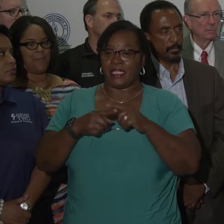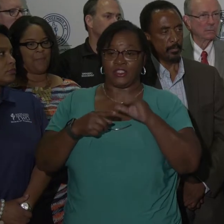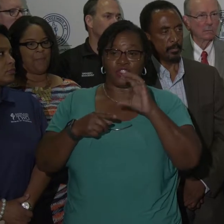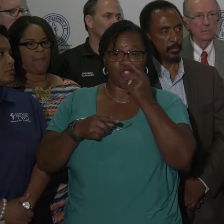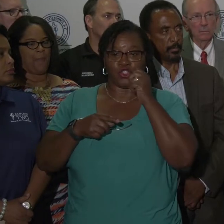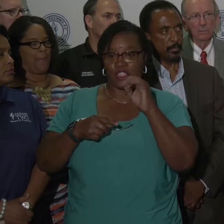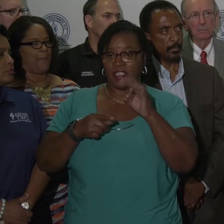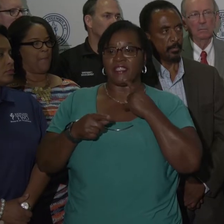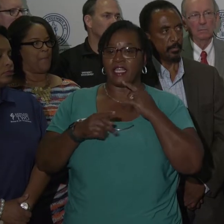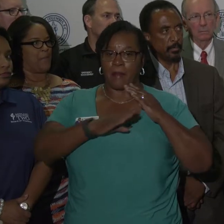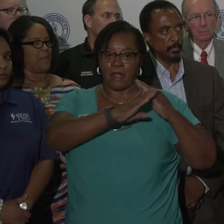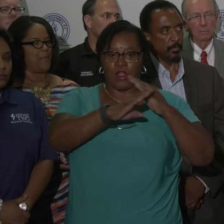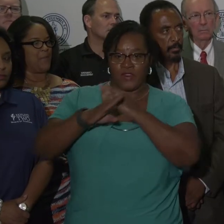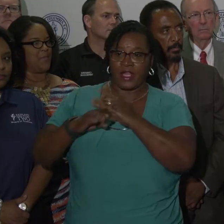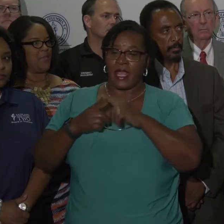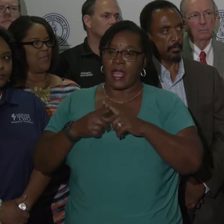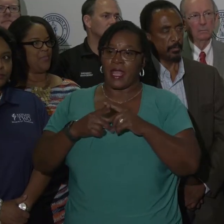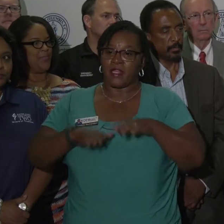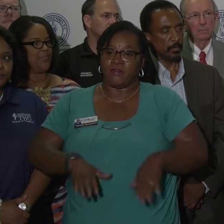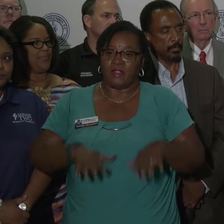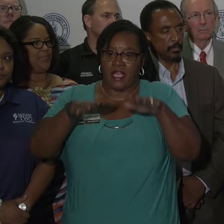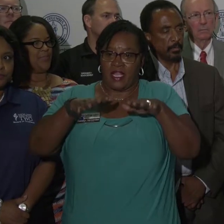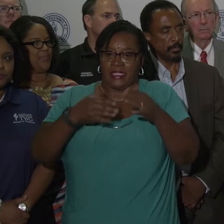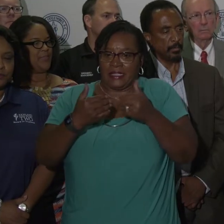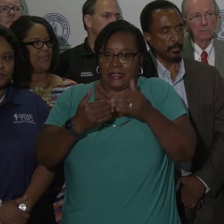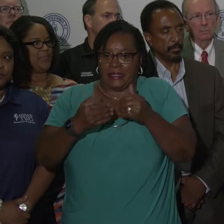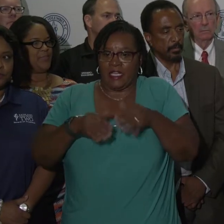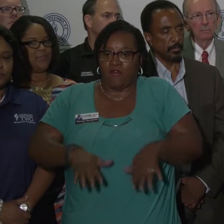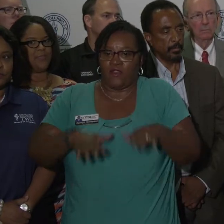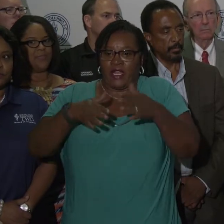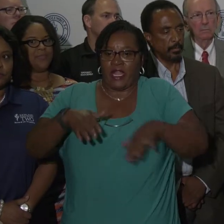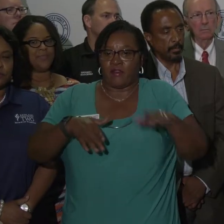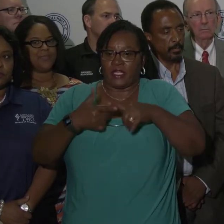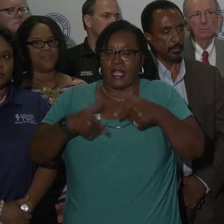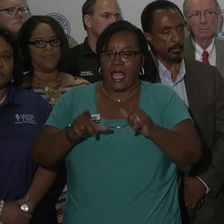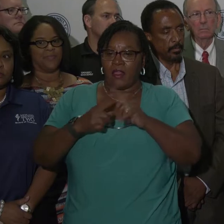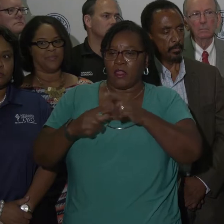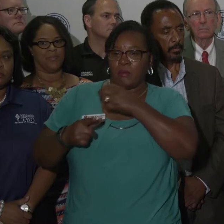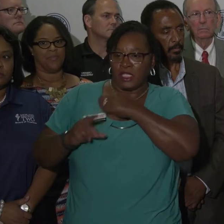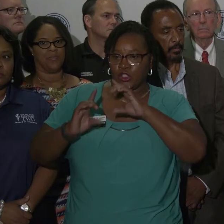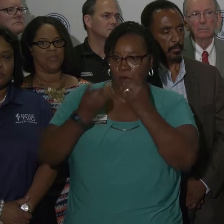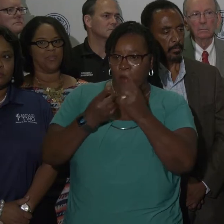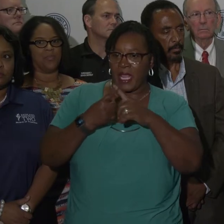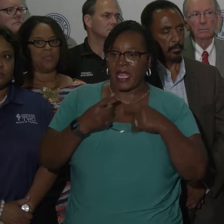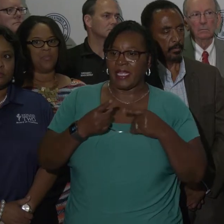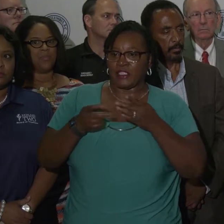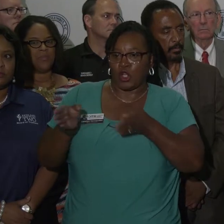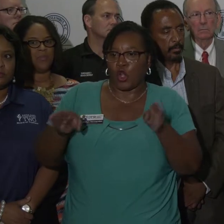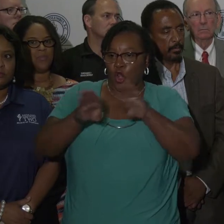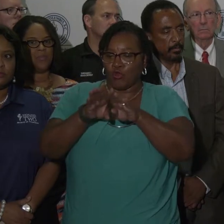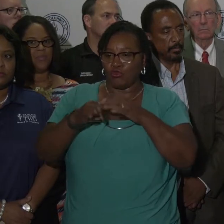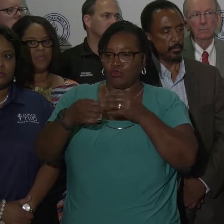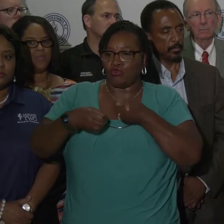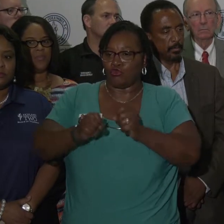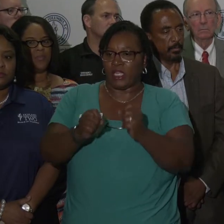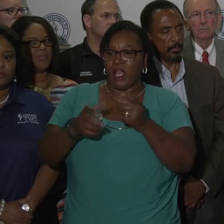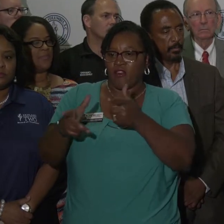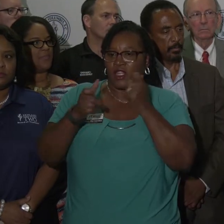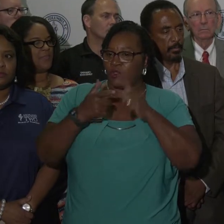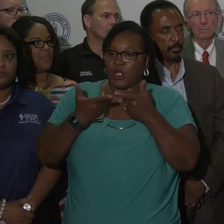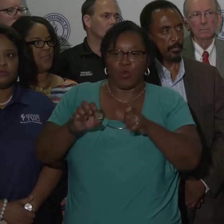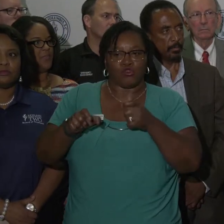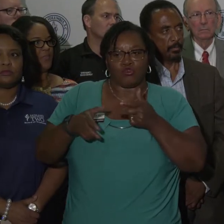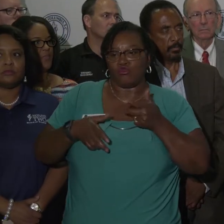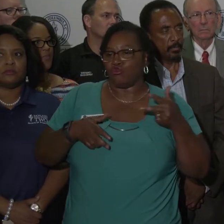our barricades in flood-prone areas, which allows the police department or the public works staff to close the street a little bit quicker. We do not want